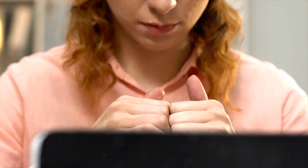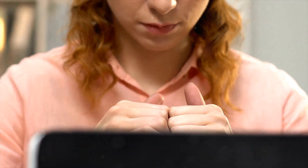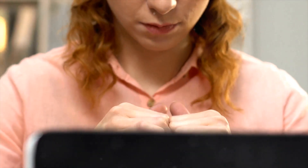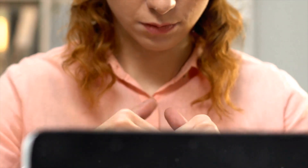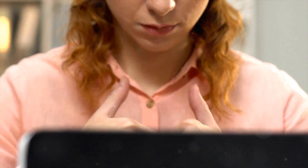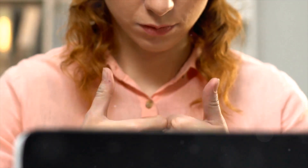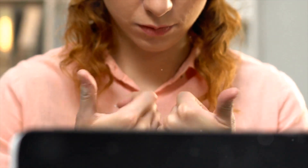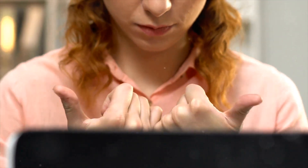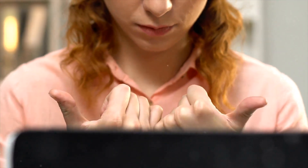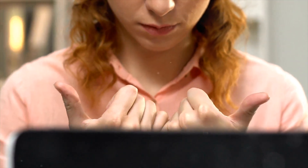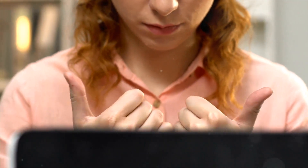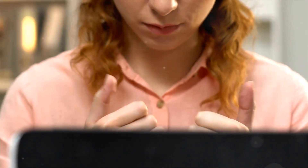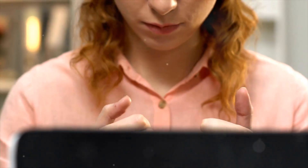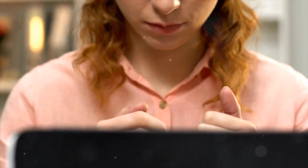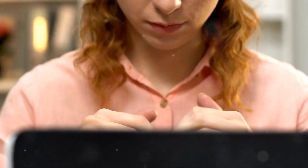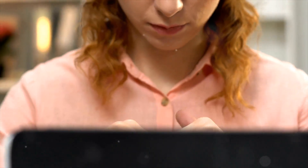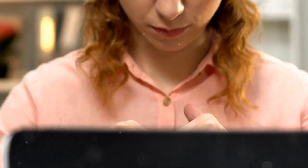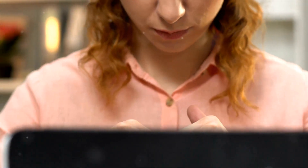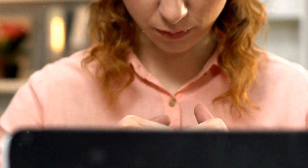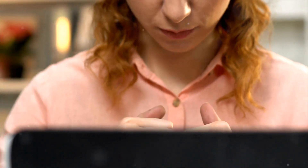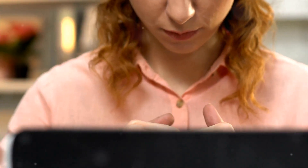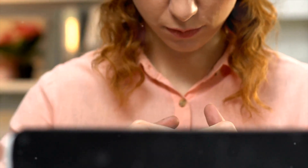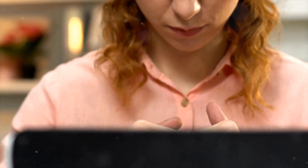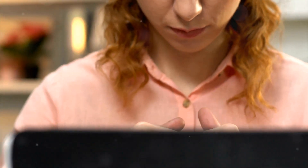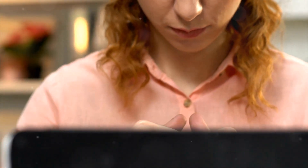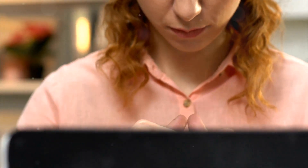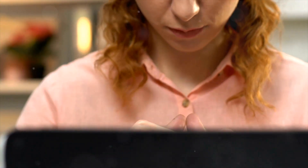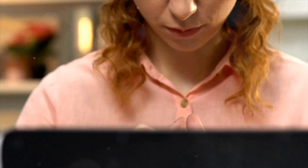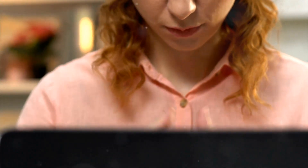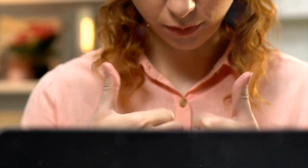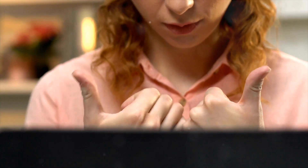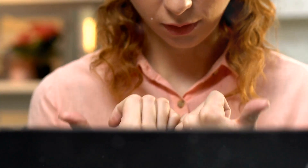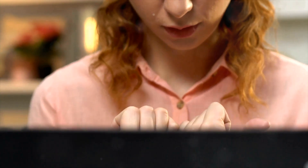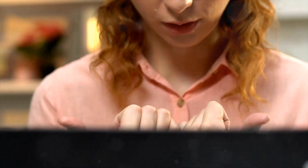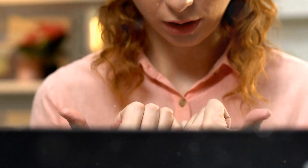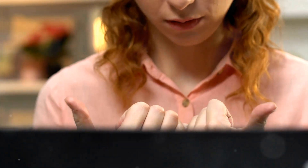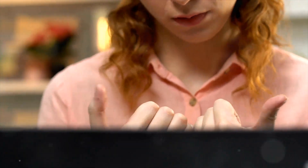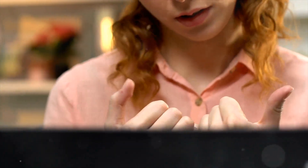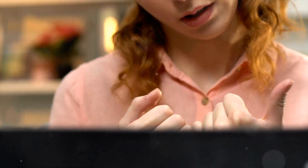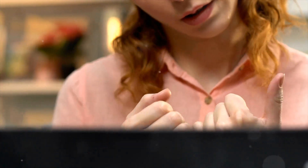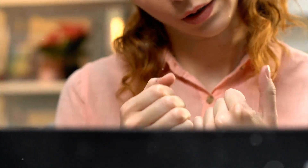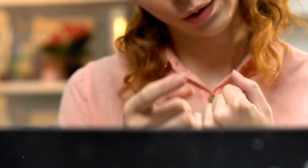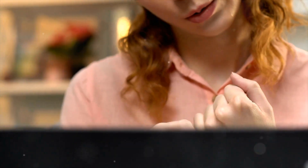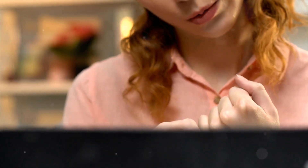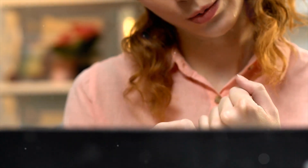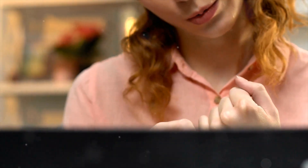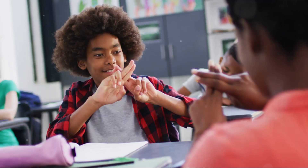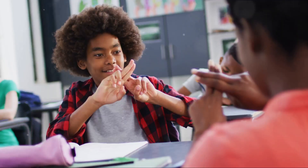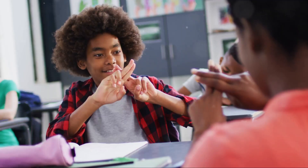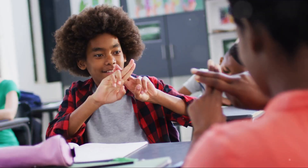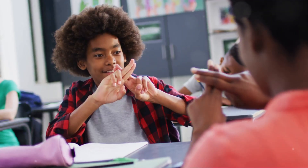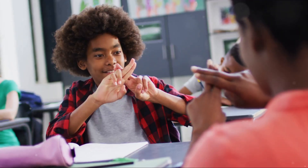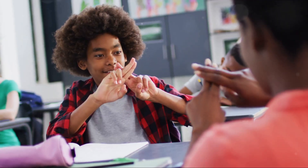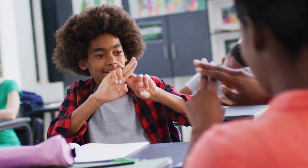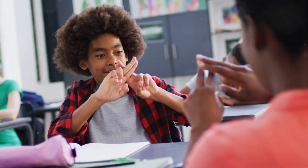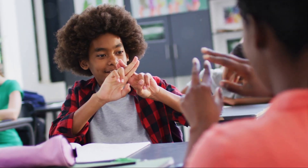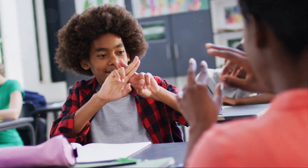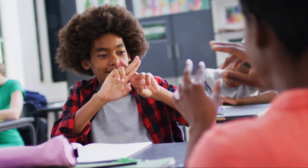Sign. Communicate. A Student's Guide to ASL and the Deaf Community. This guide is a treasure